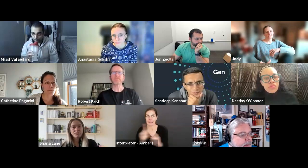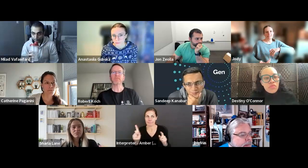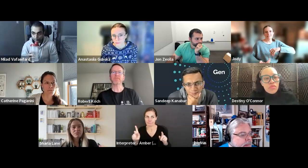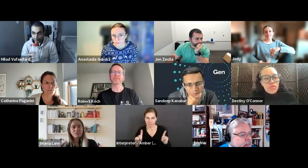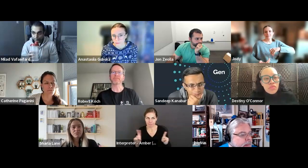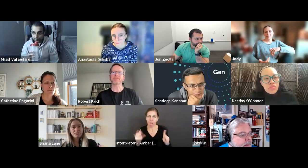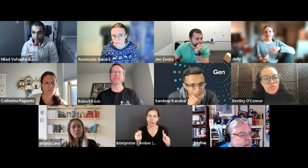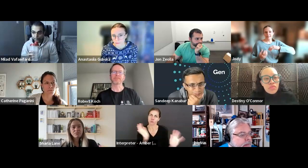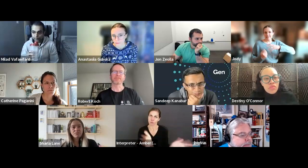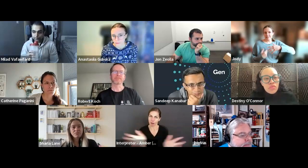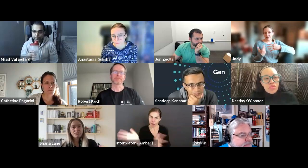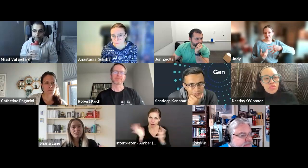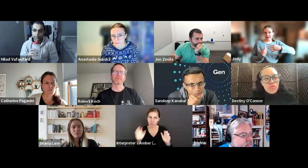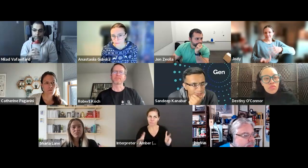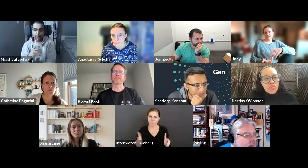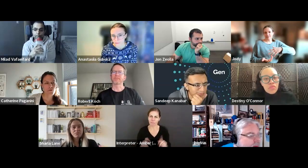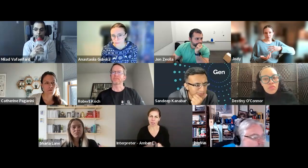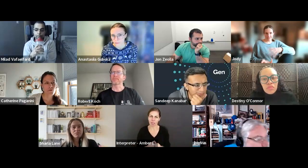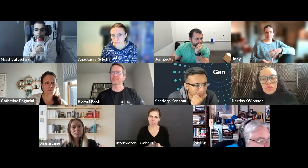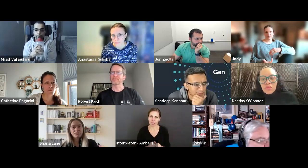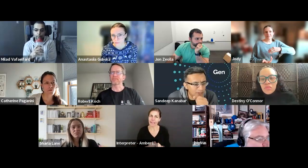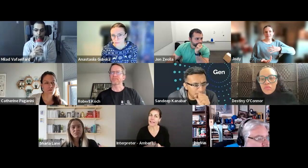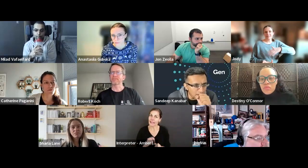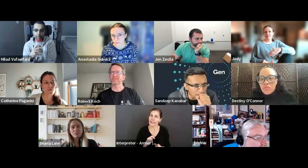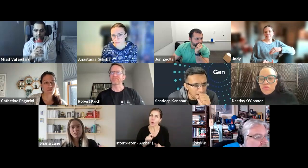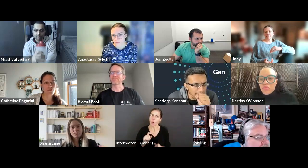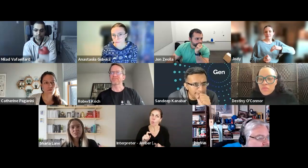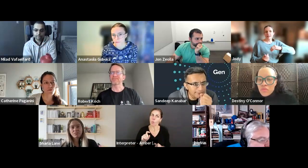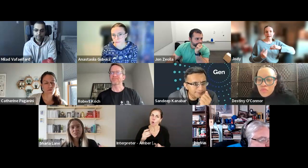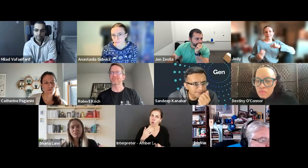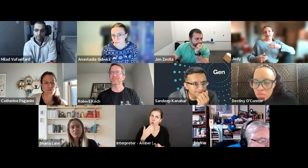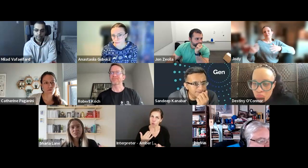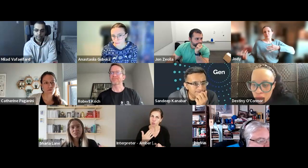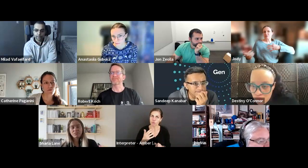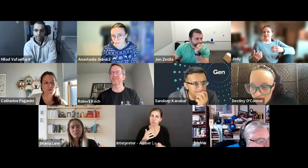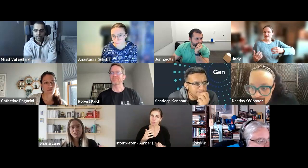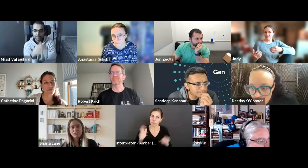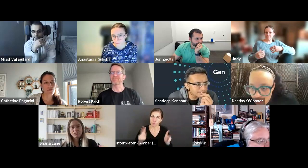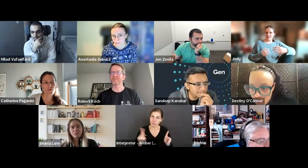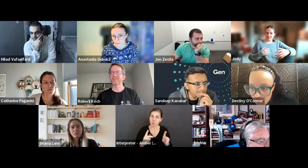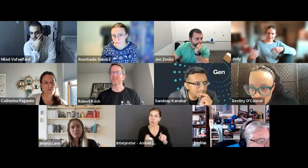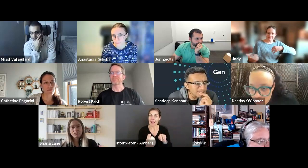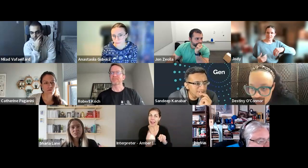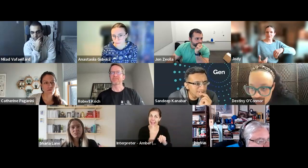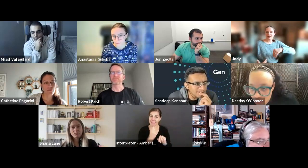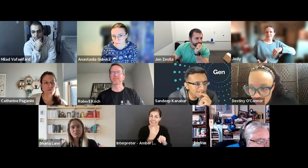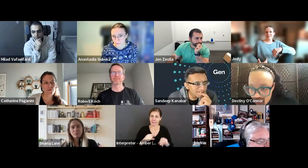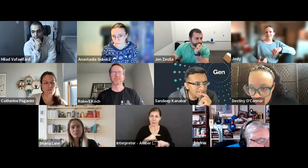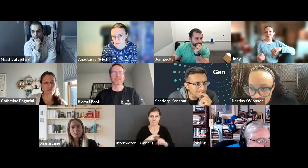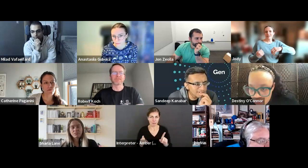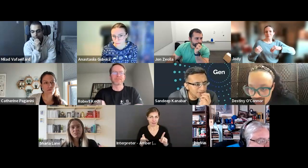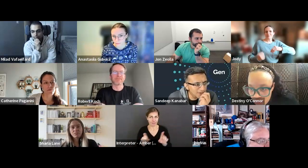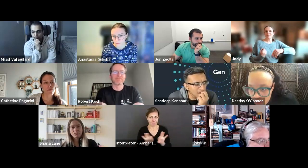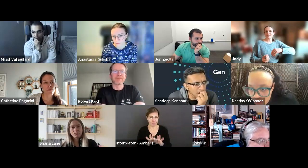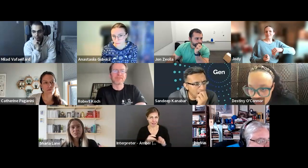those conversations, that it's neat to be able to ask the questions specifically of engineers and to have interpreters there to facilitate a very smooth